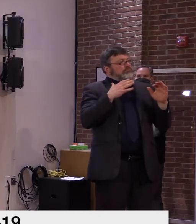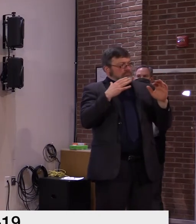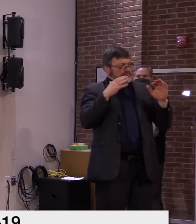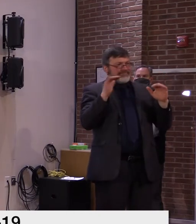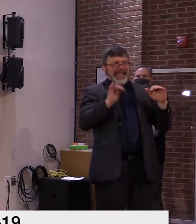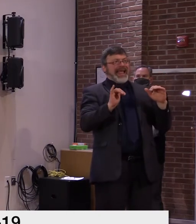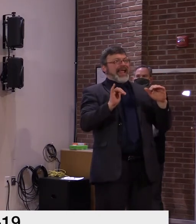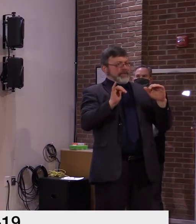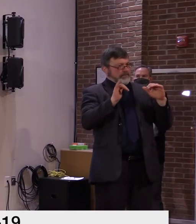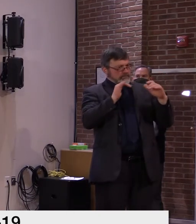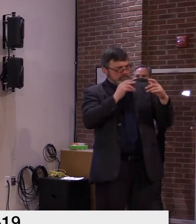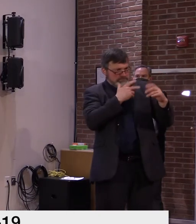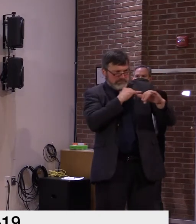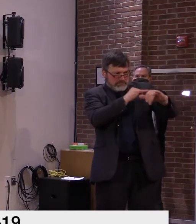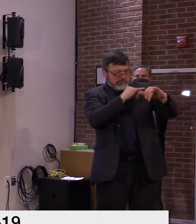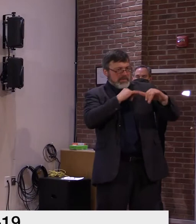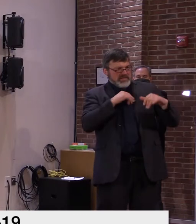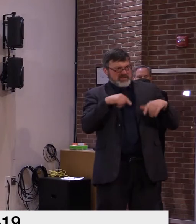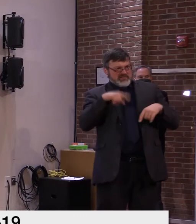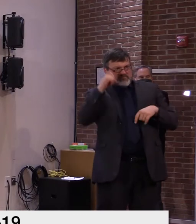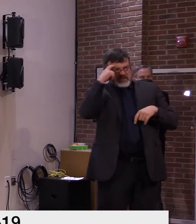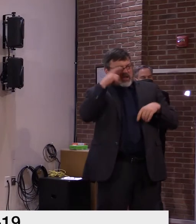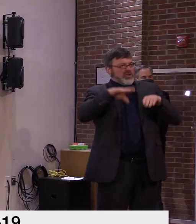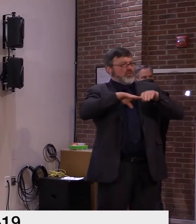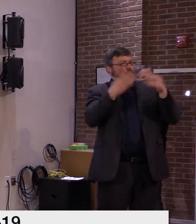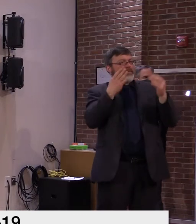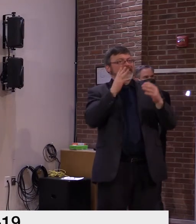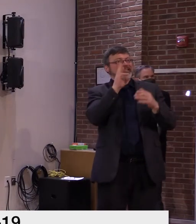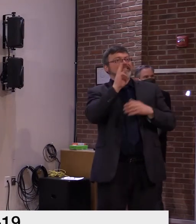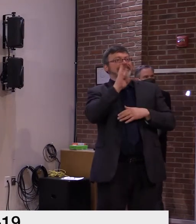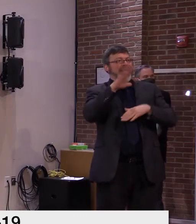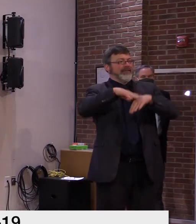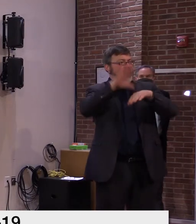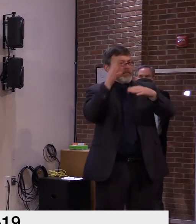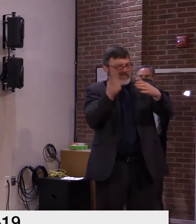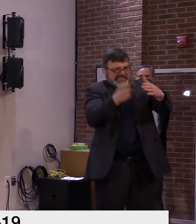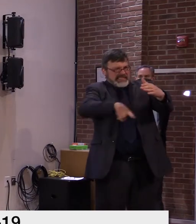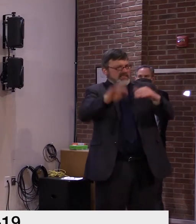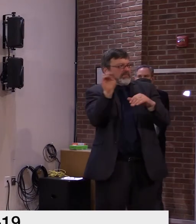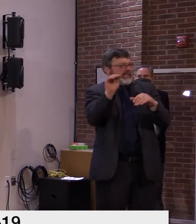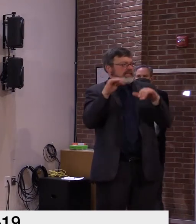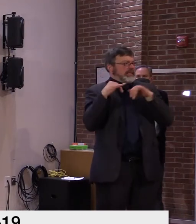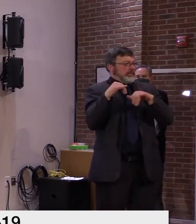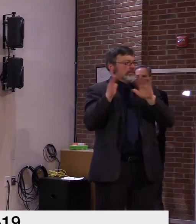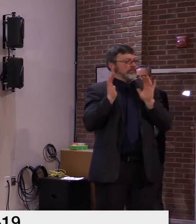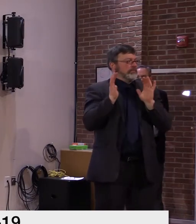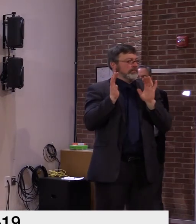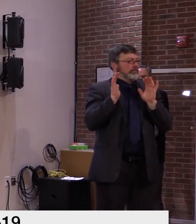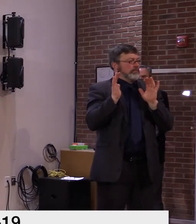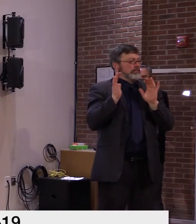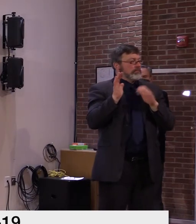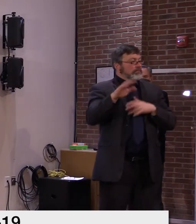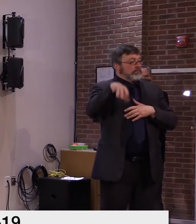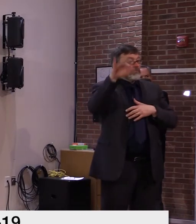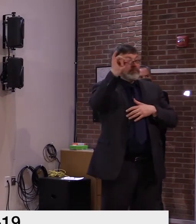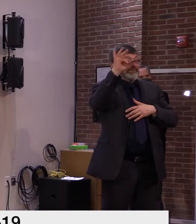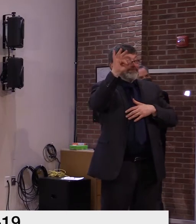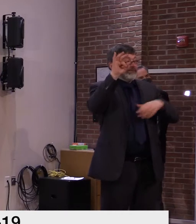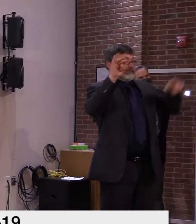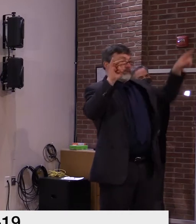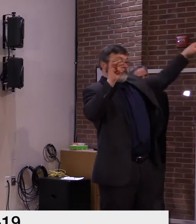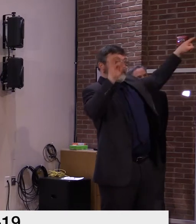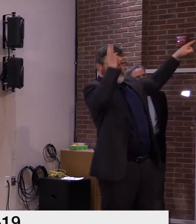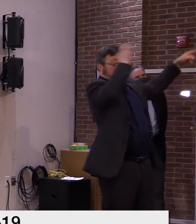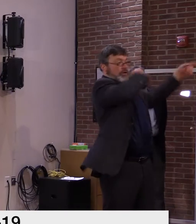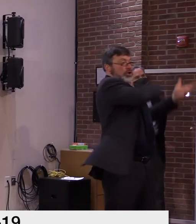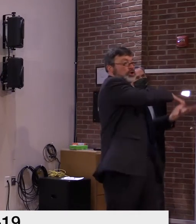but as well with the increased supply, we might be able to do another system. So we're contemplating that as we speak. In the